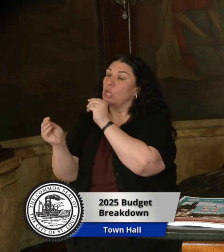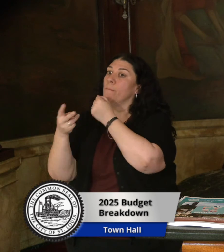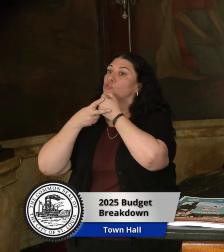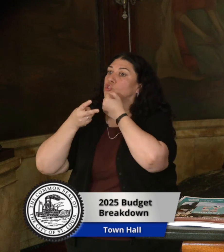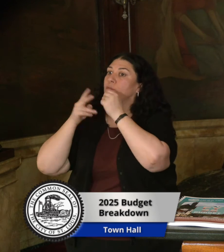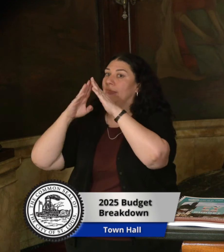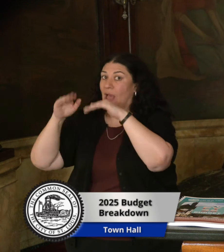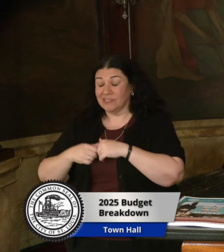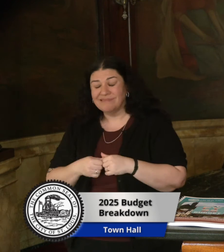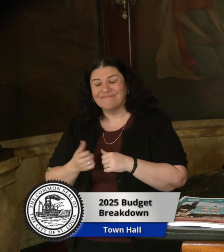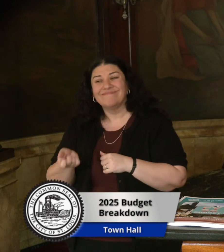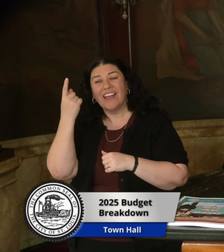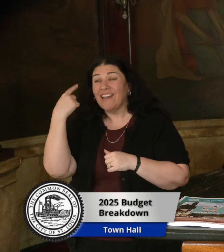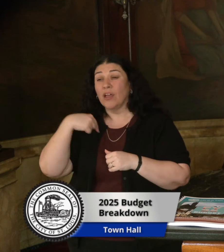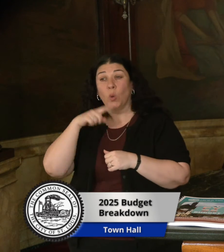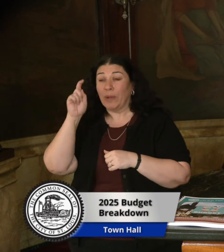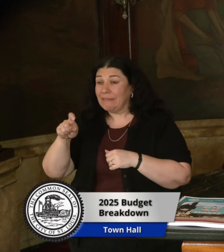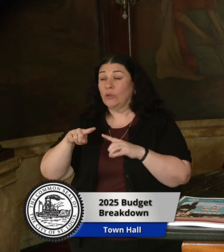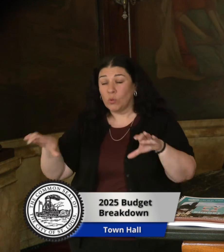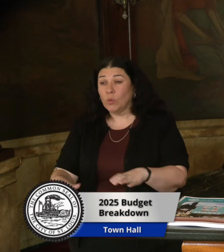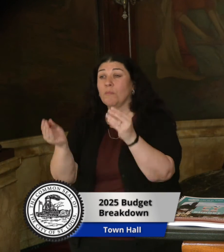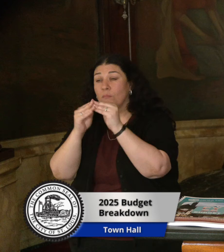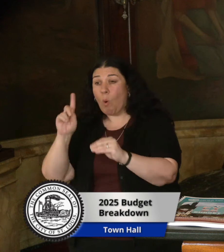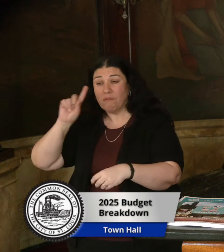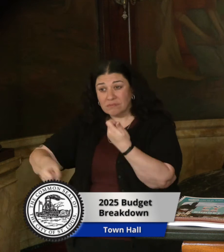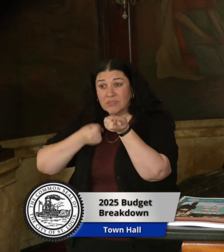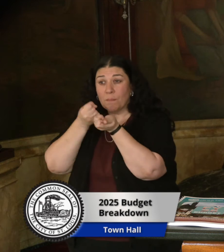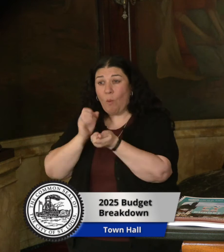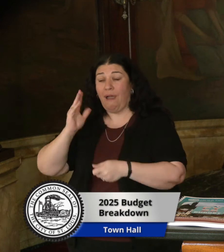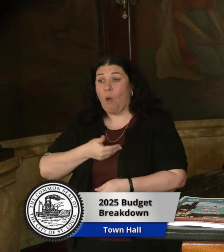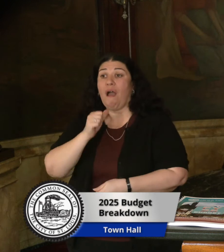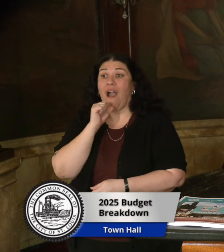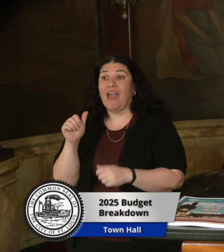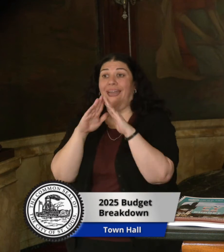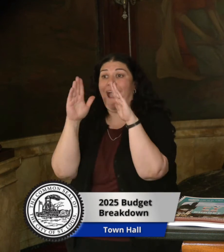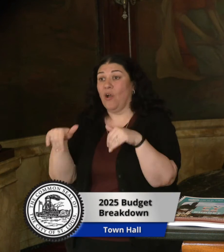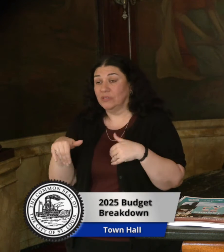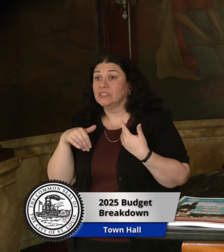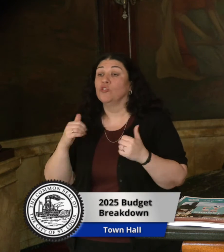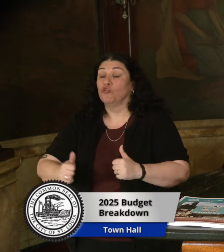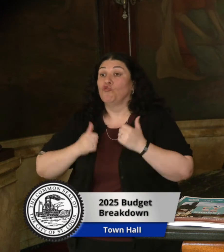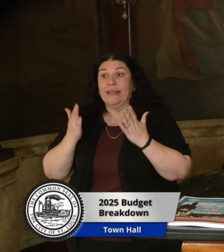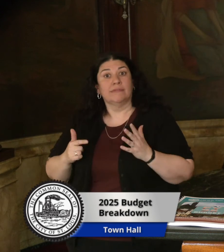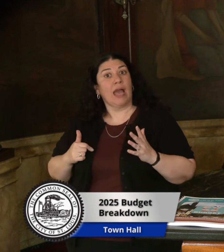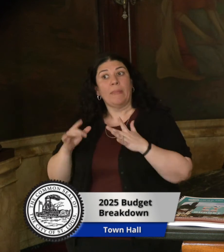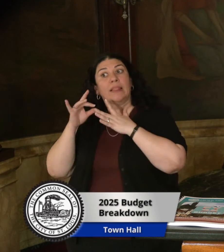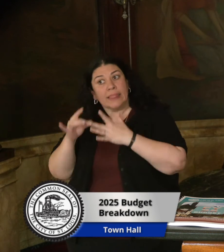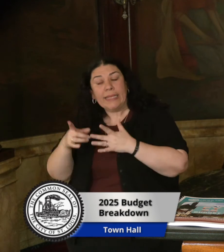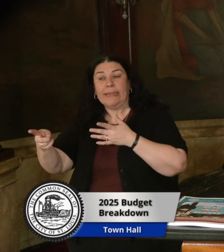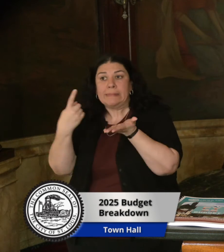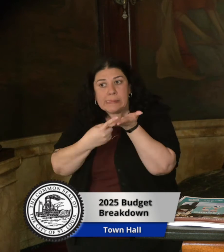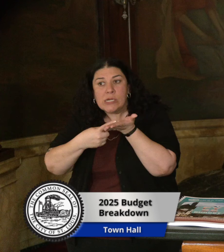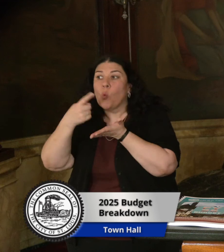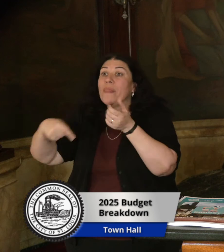that the region needs to be doing more to support unhoused residents and housing unstable households. That's why I'm leading the discussion on what our